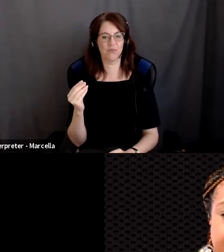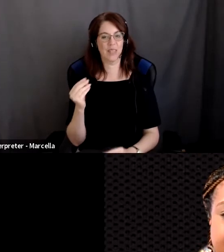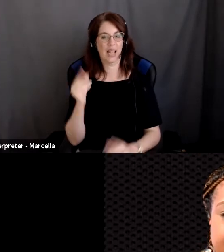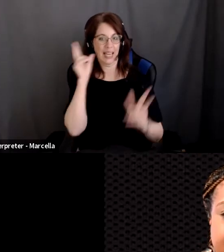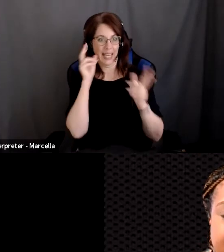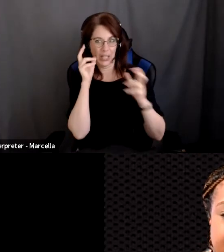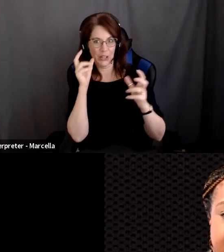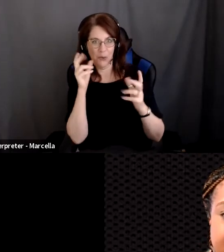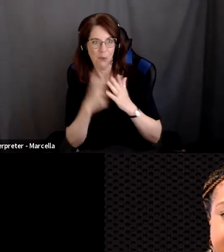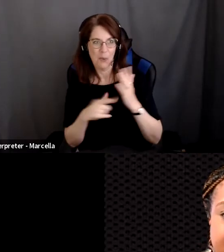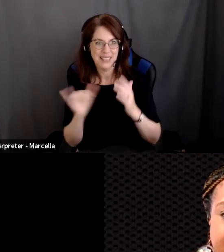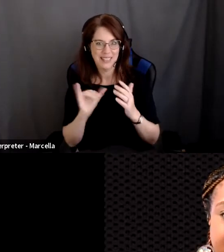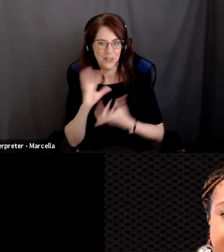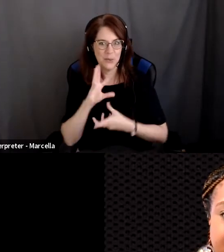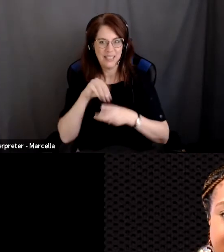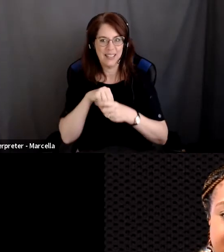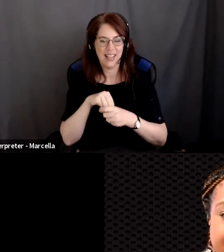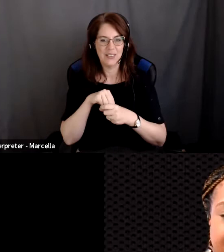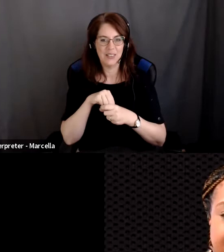what it might be like to get engaged.